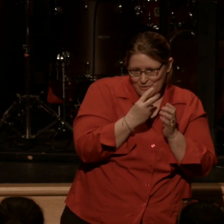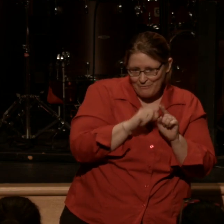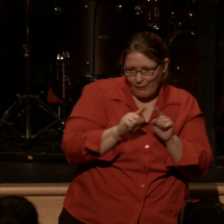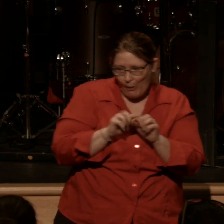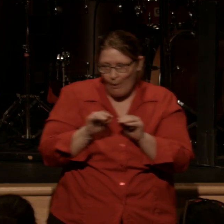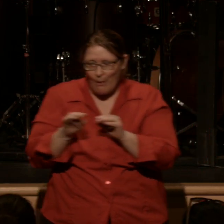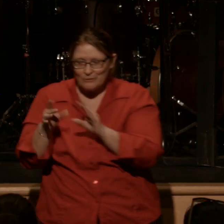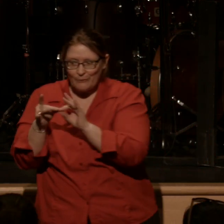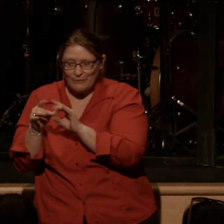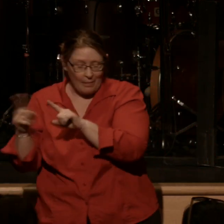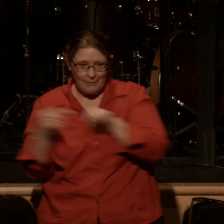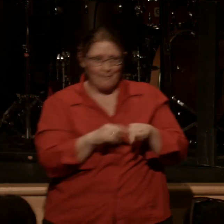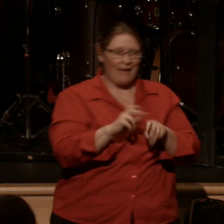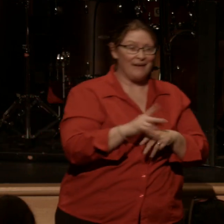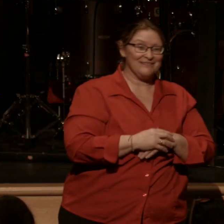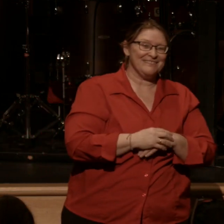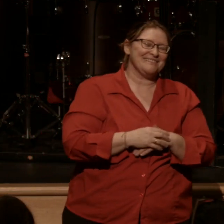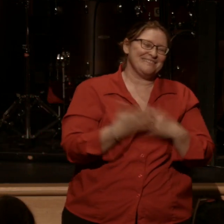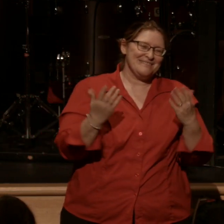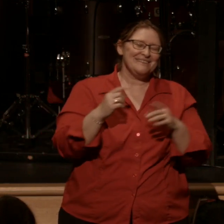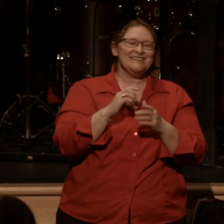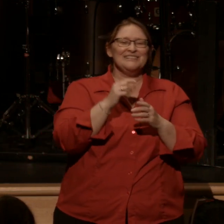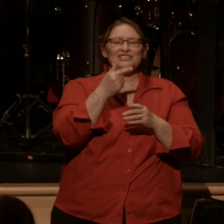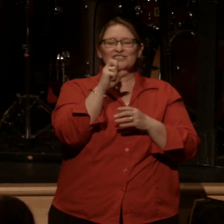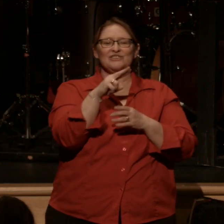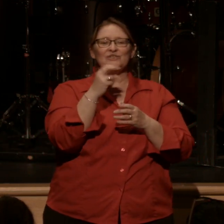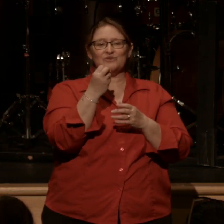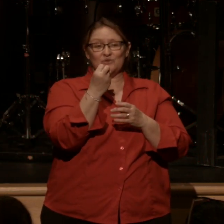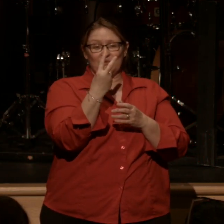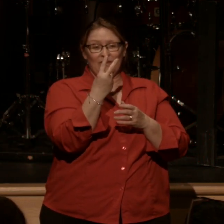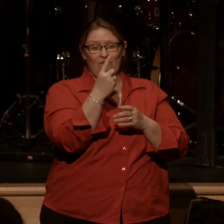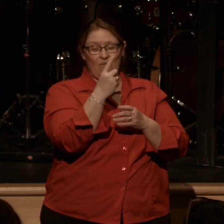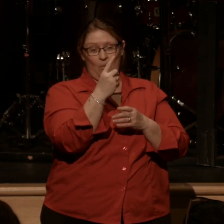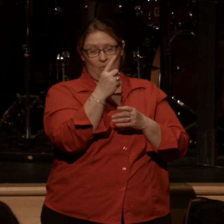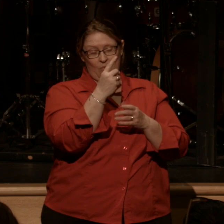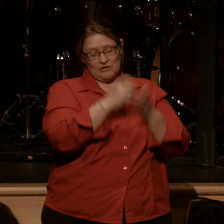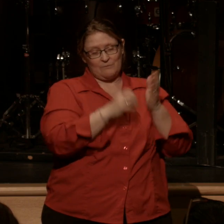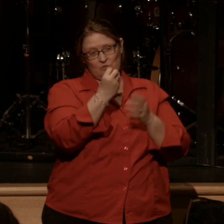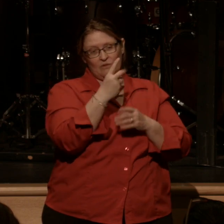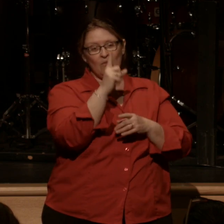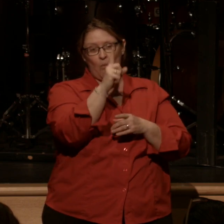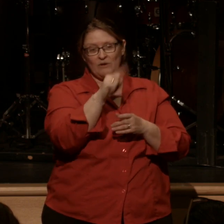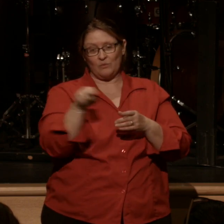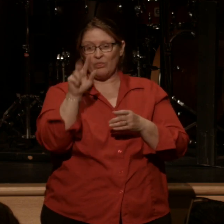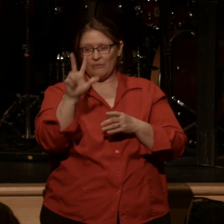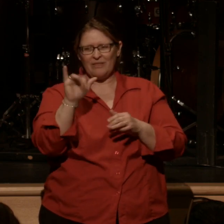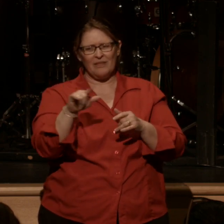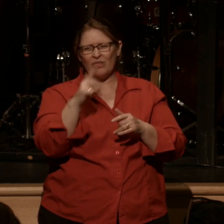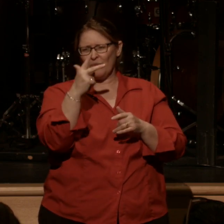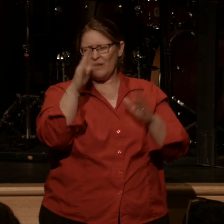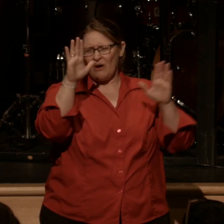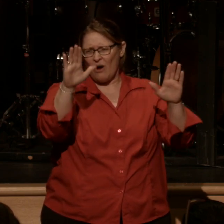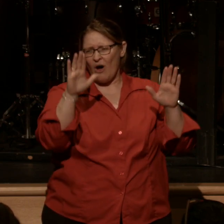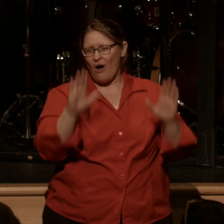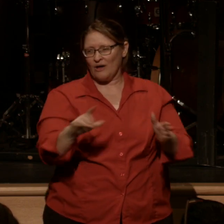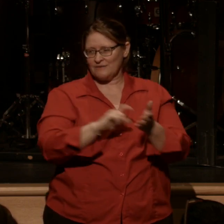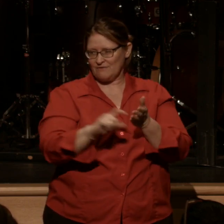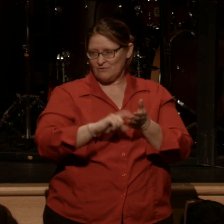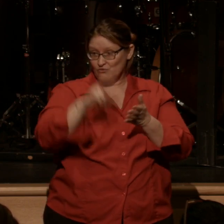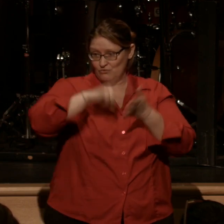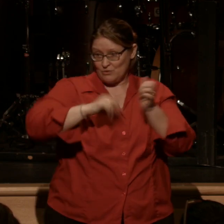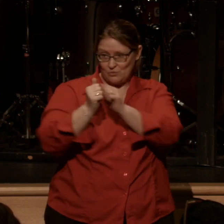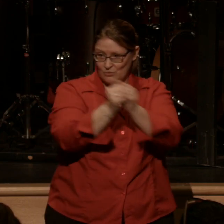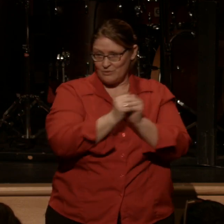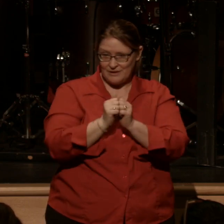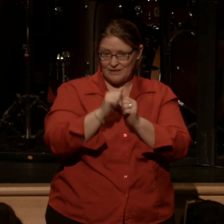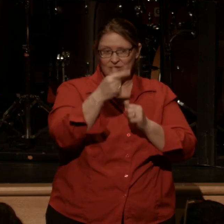here's why it's okay. Because Genesis 12, 1-3 are 3 awesome verses. And so let's read them together. Genesis